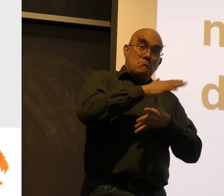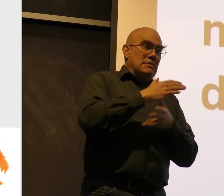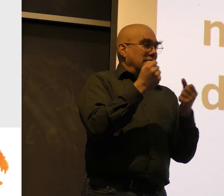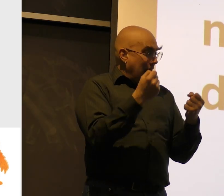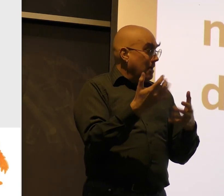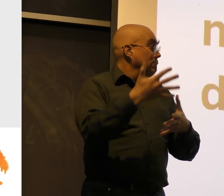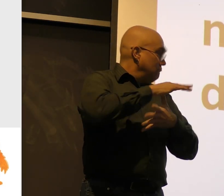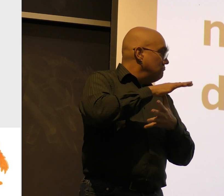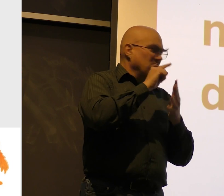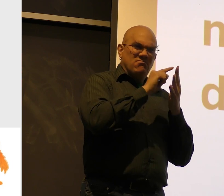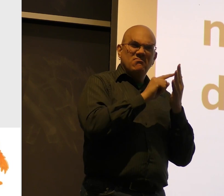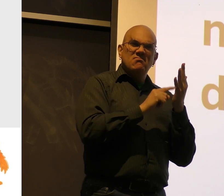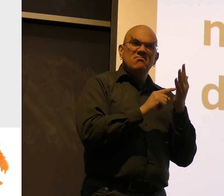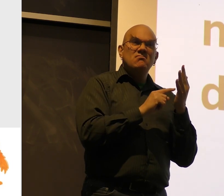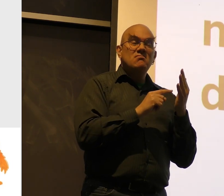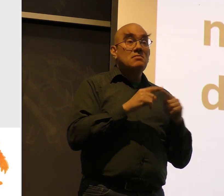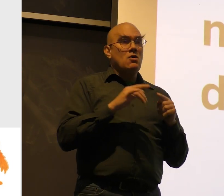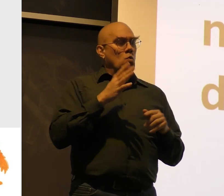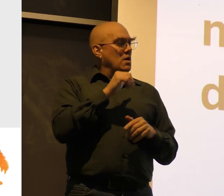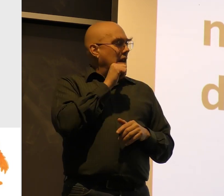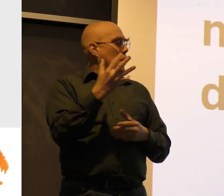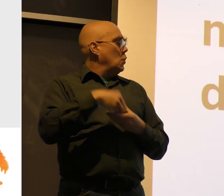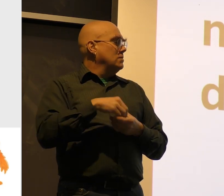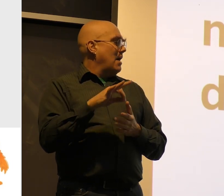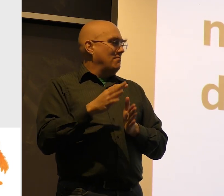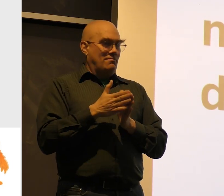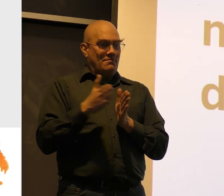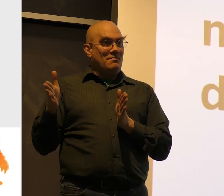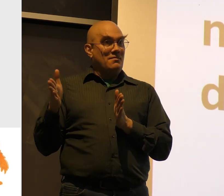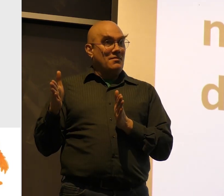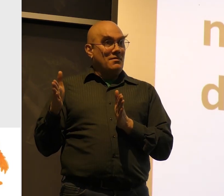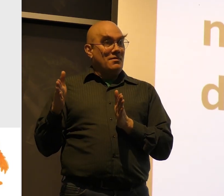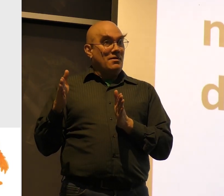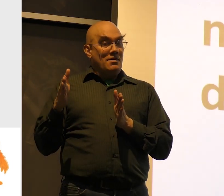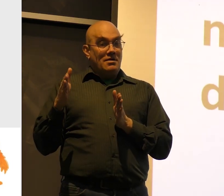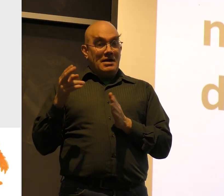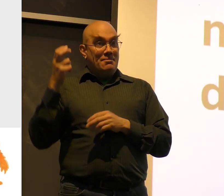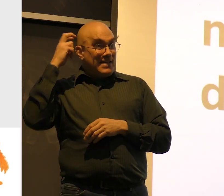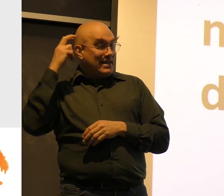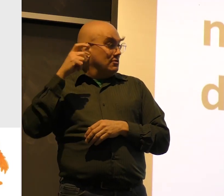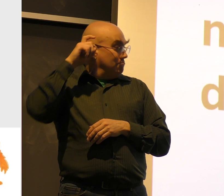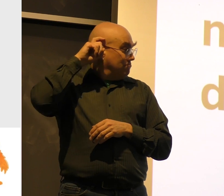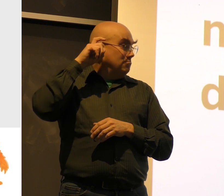meant that you use sign language and you identify with those priorities, but it was not inclusive of many people. Those that